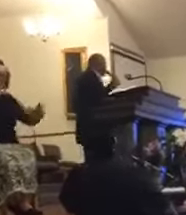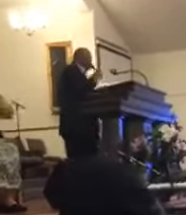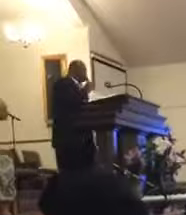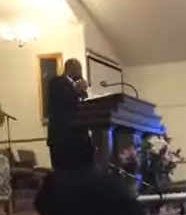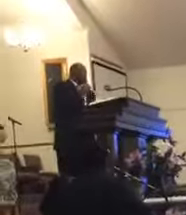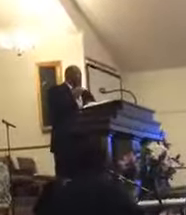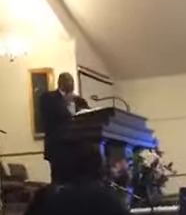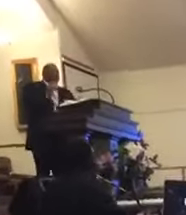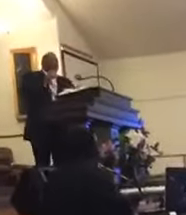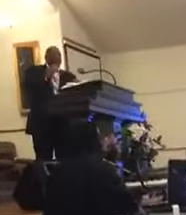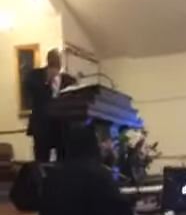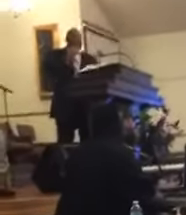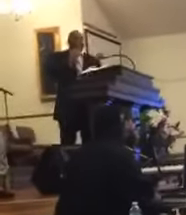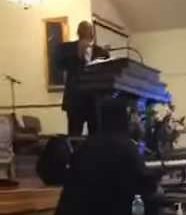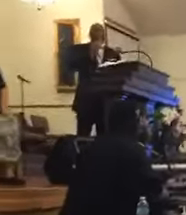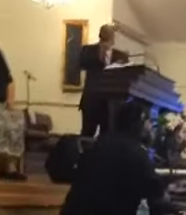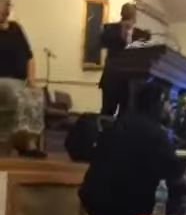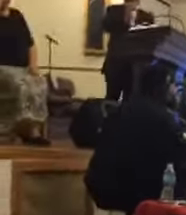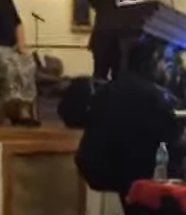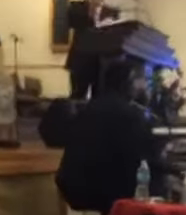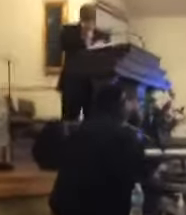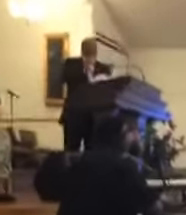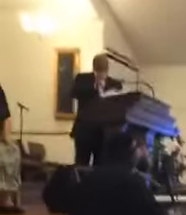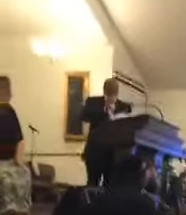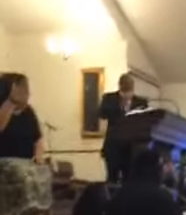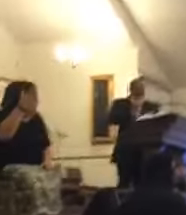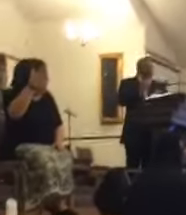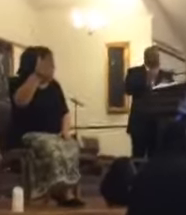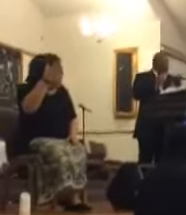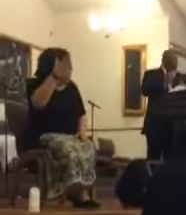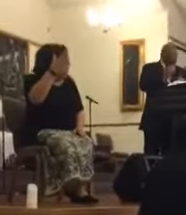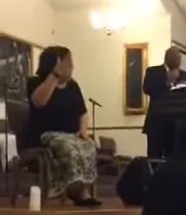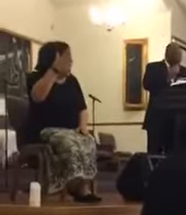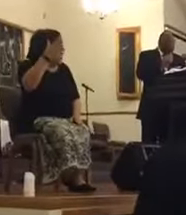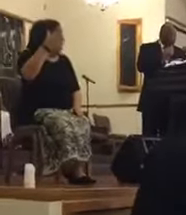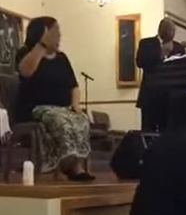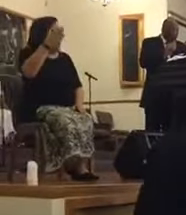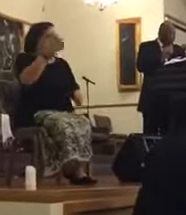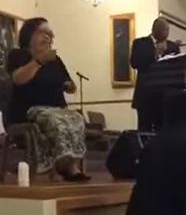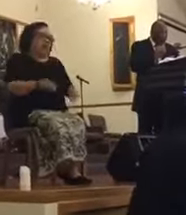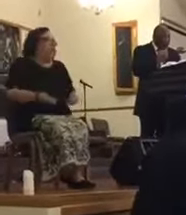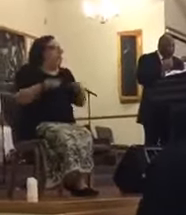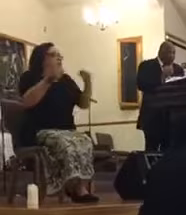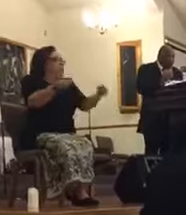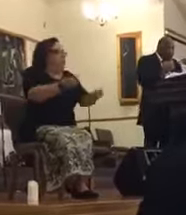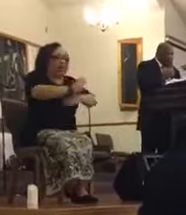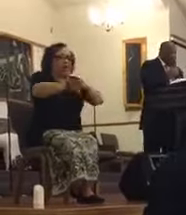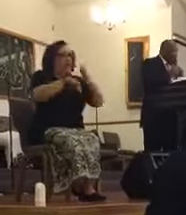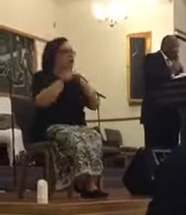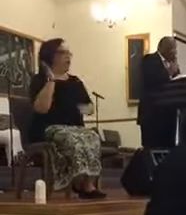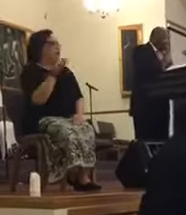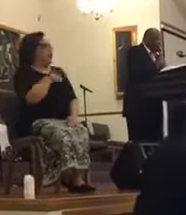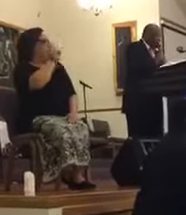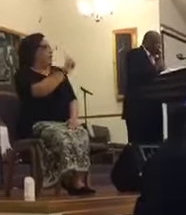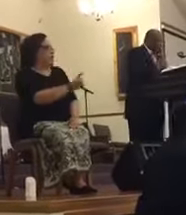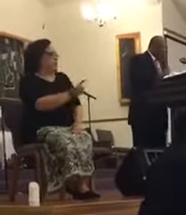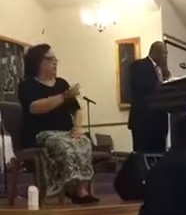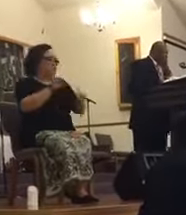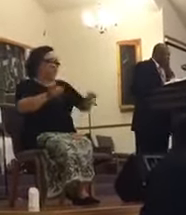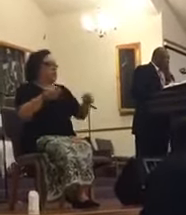will? God will supply all of my needs. Can I get a